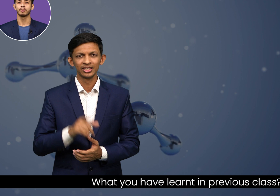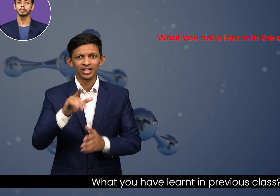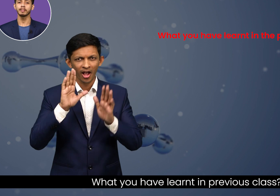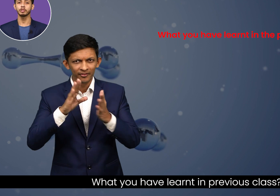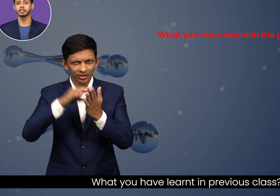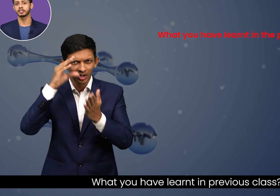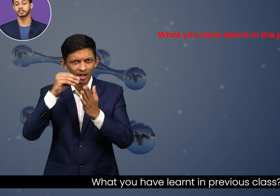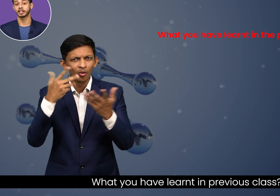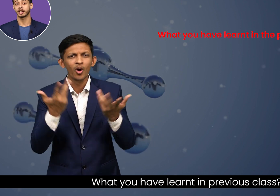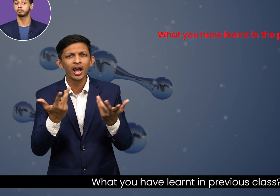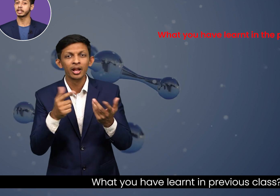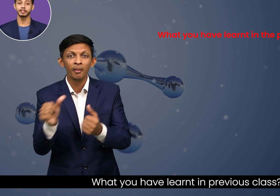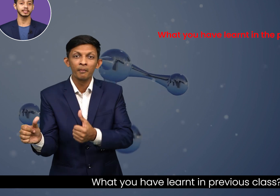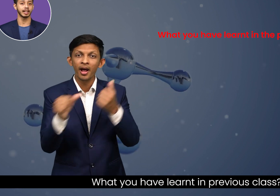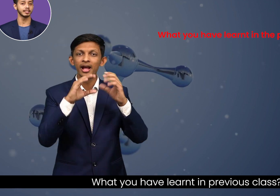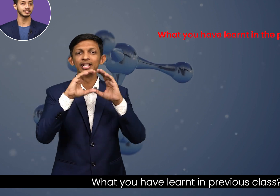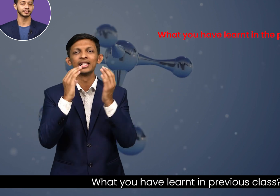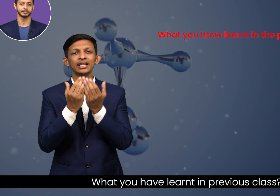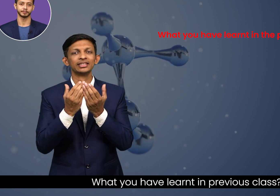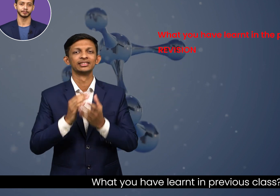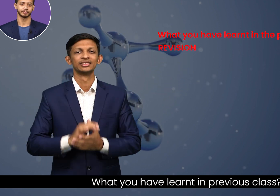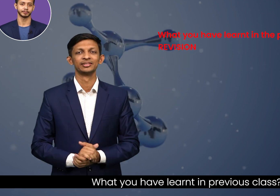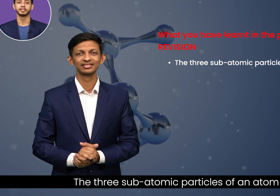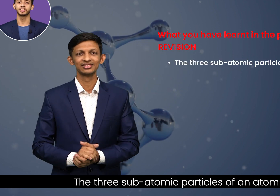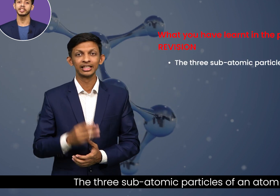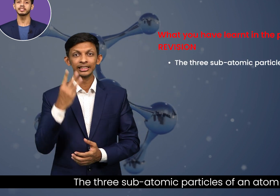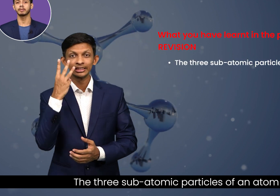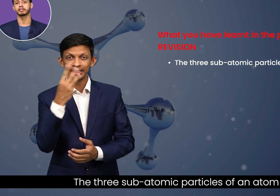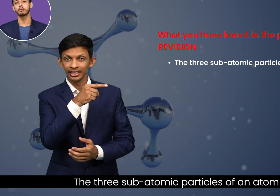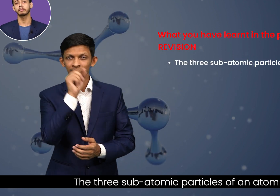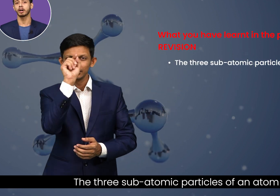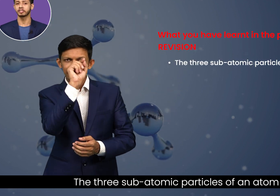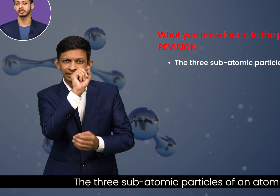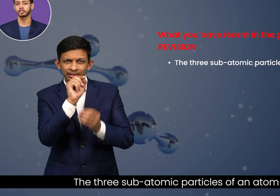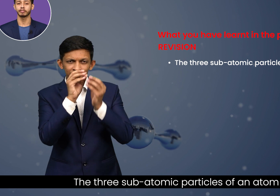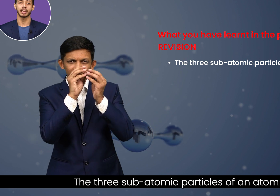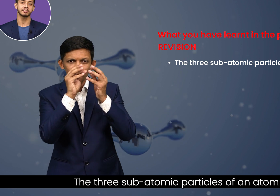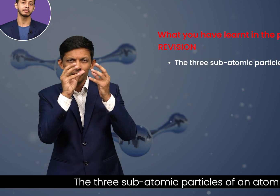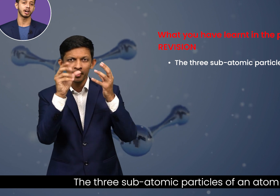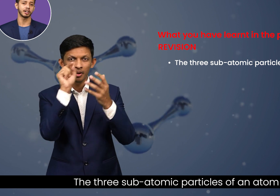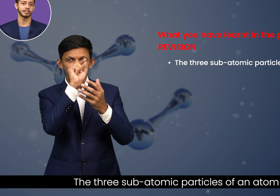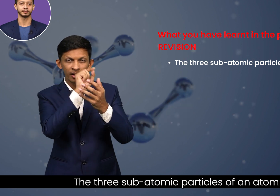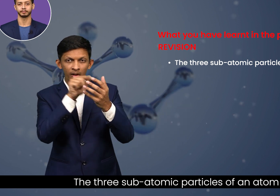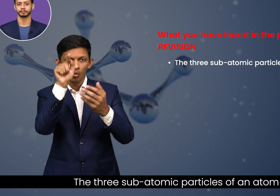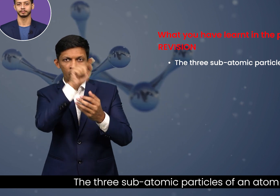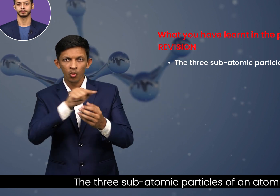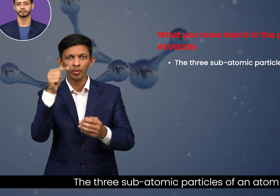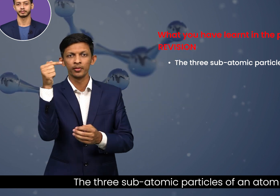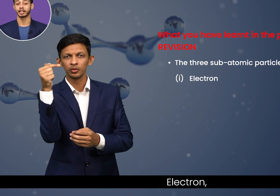What have you learnt in previous class? The three subatomic particles of an atom are